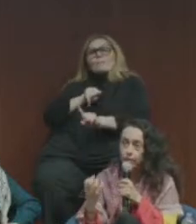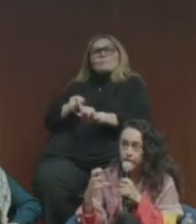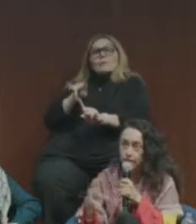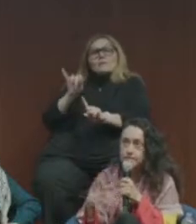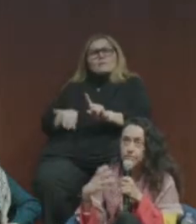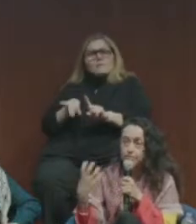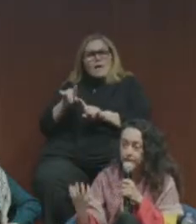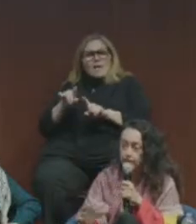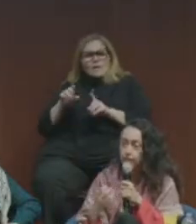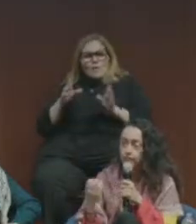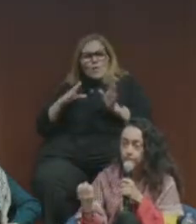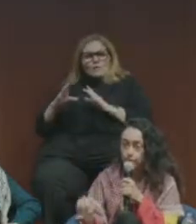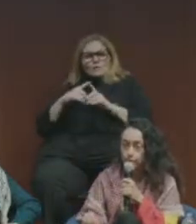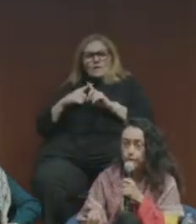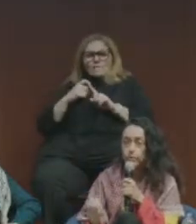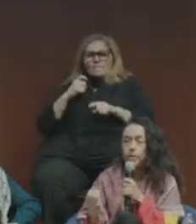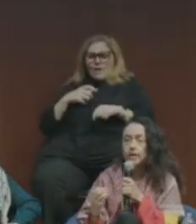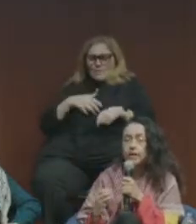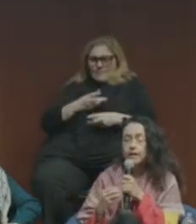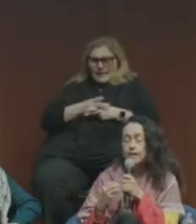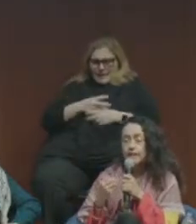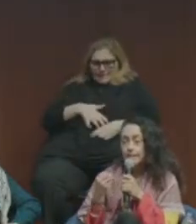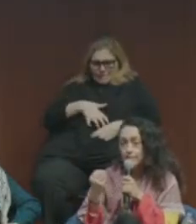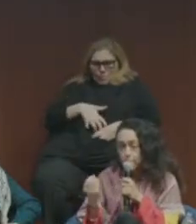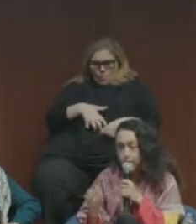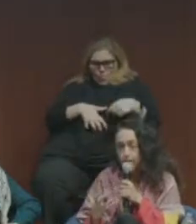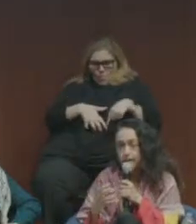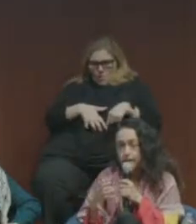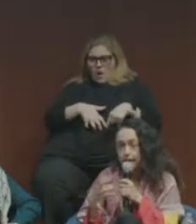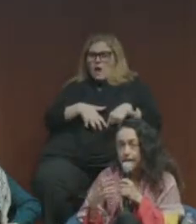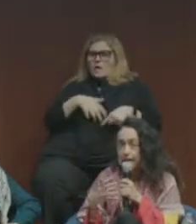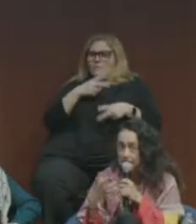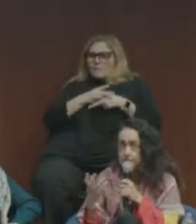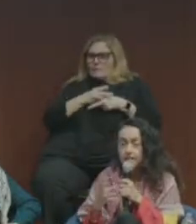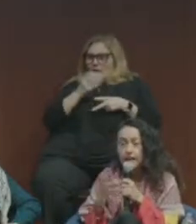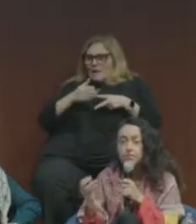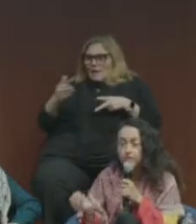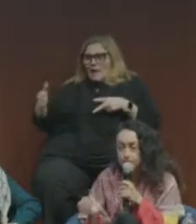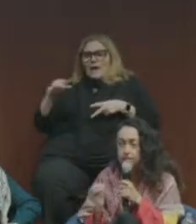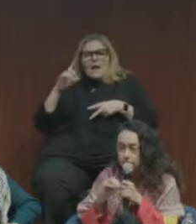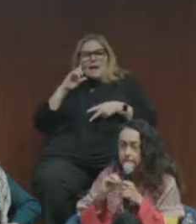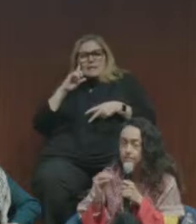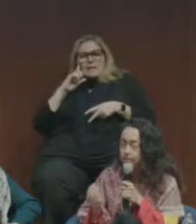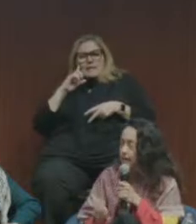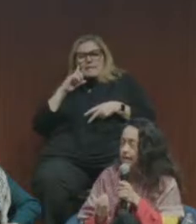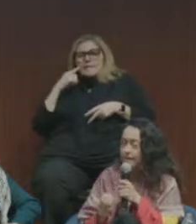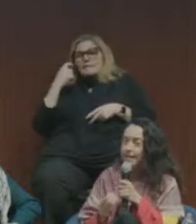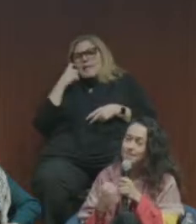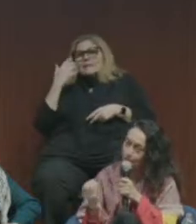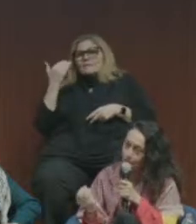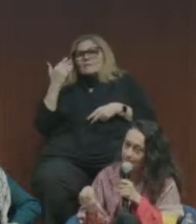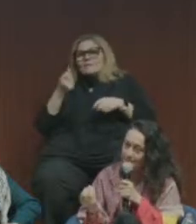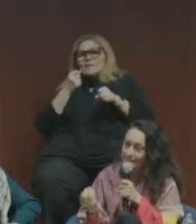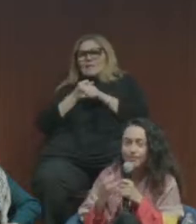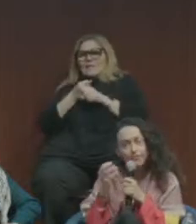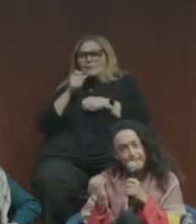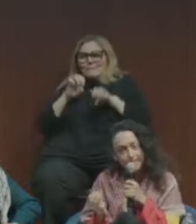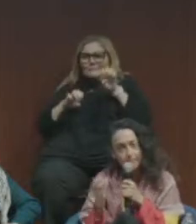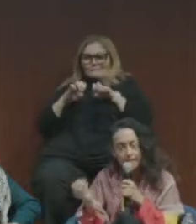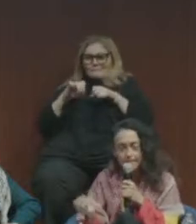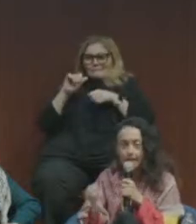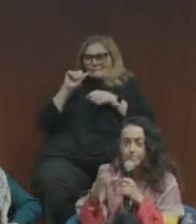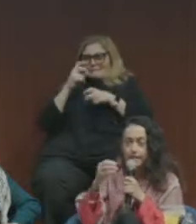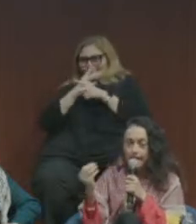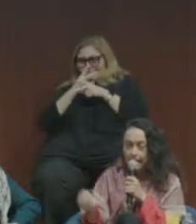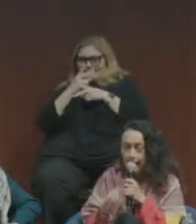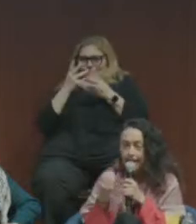that organizing from the care from below is what I guess the last 15 years I've been like experimenting and failing